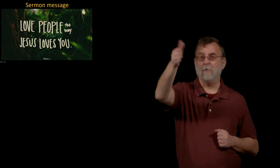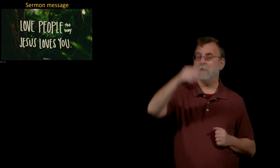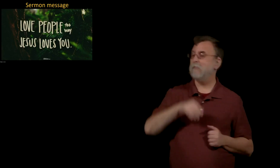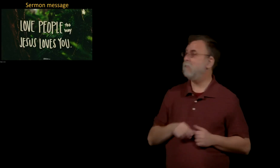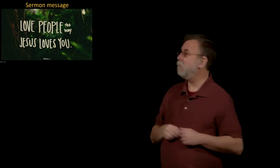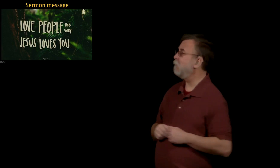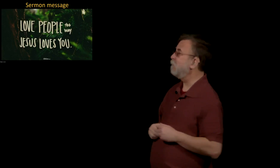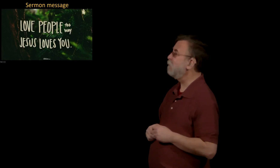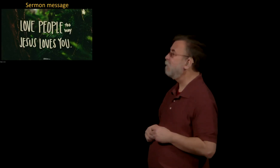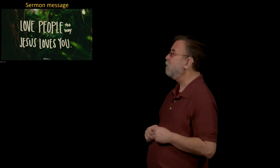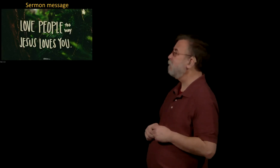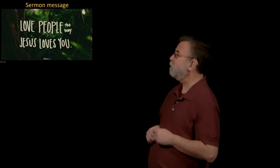Okay, next.